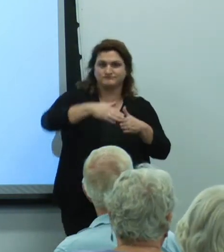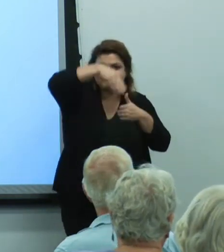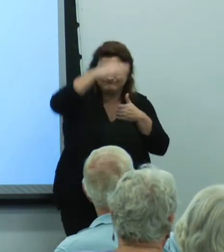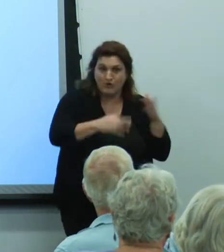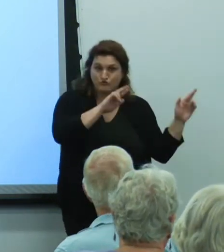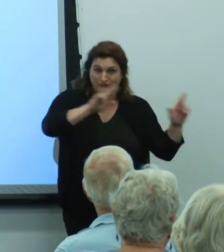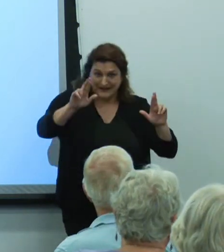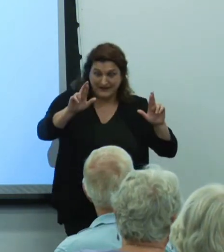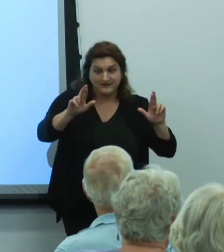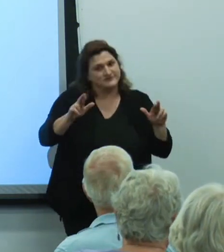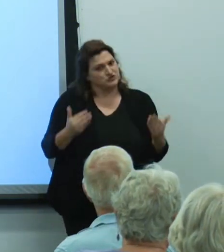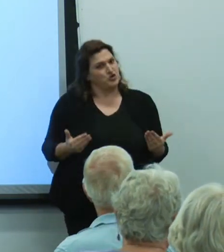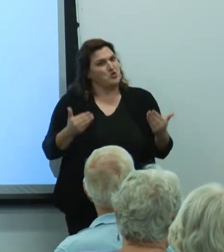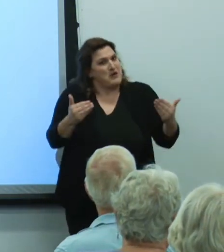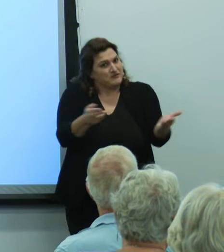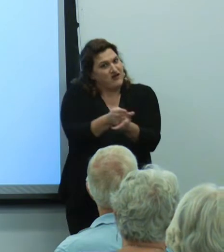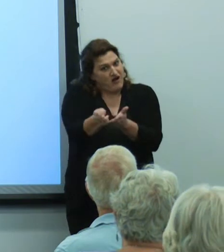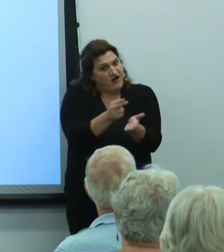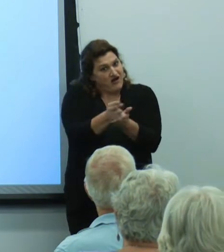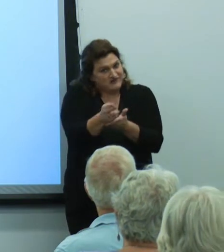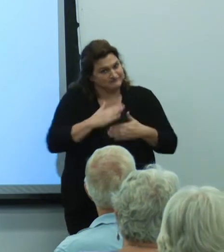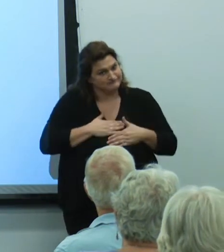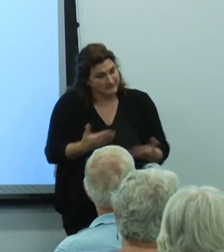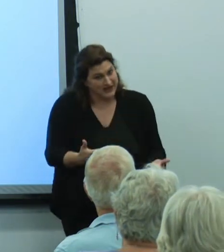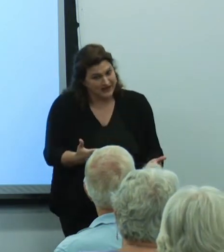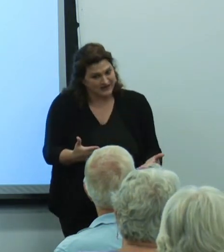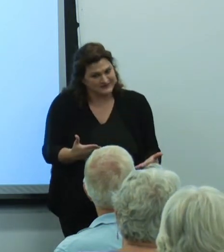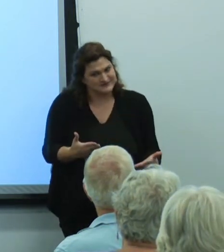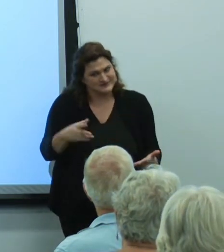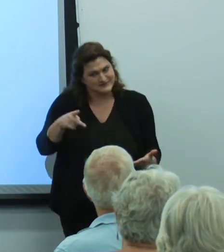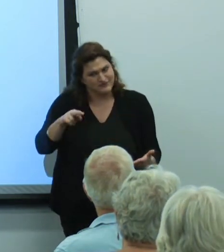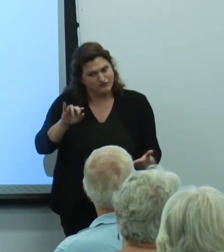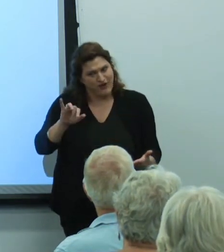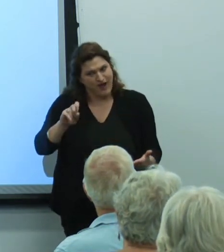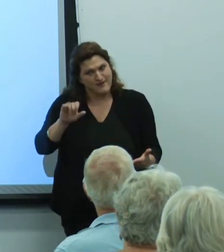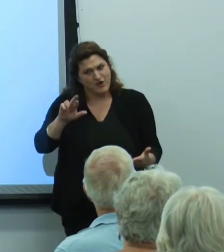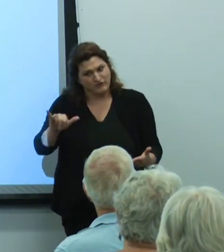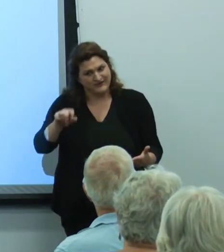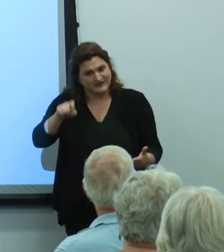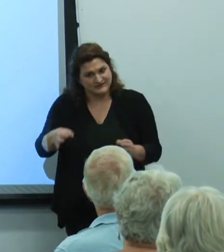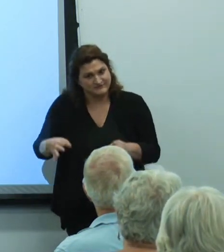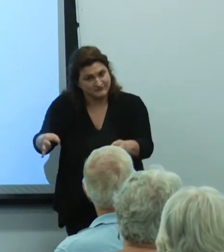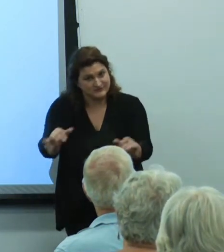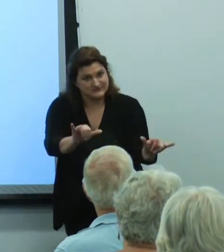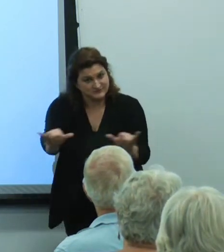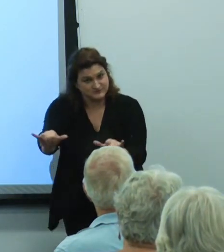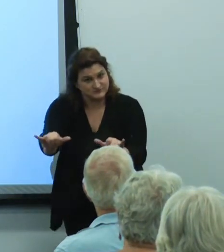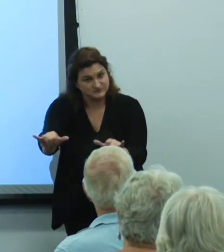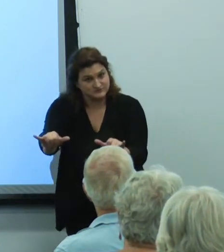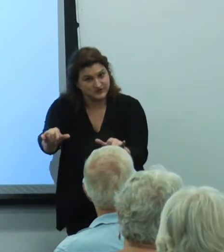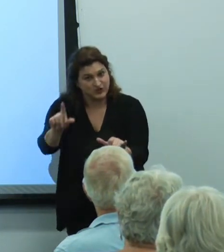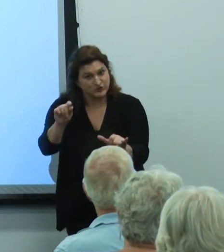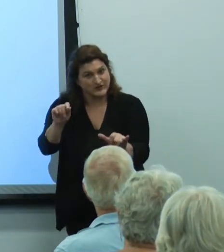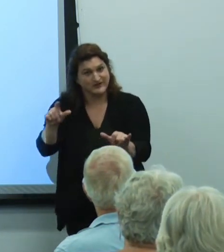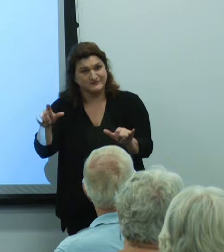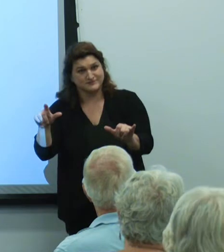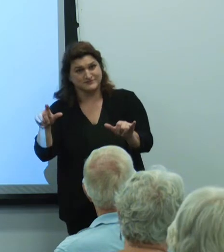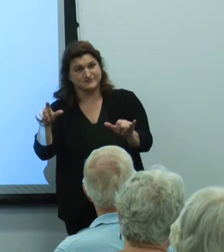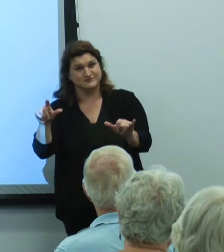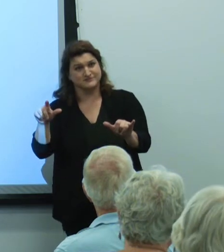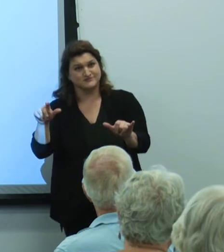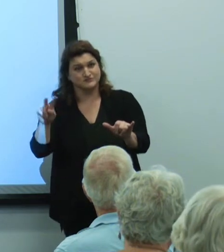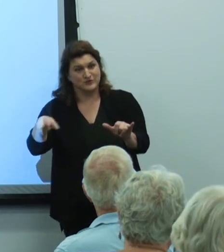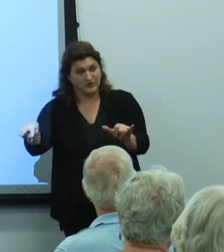honest about that, and let's move that primary in 2022. Well, we all know we participated in